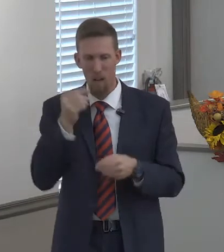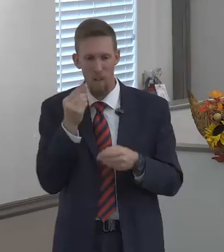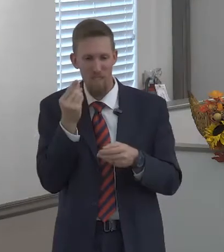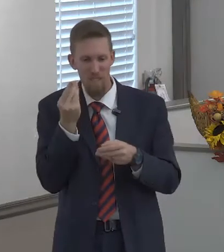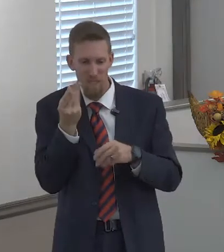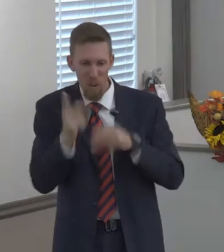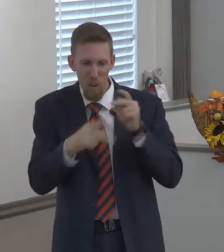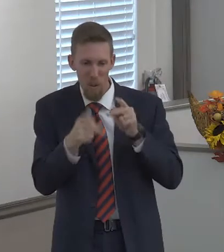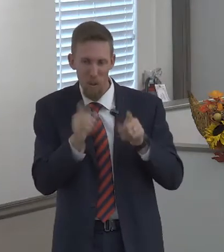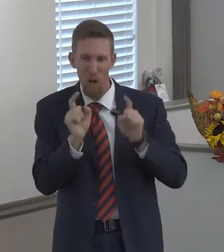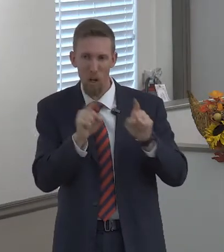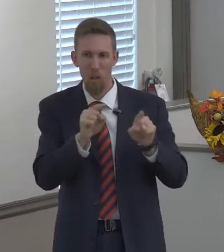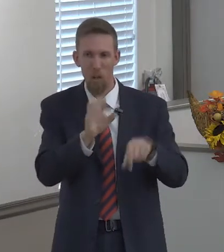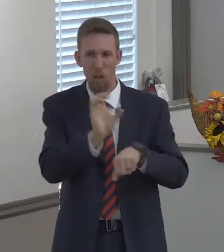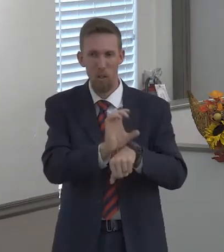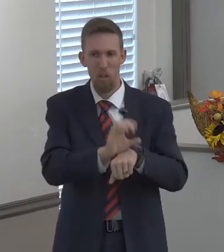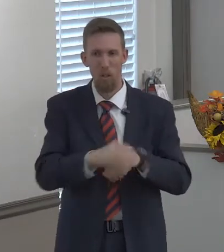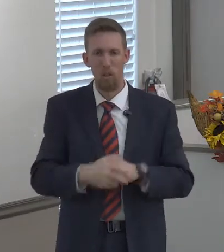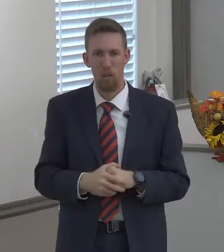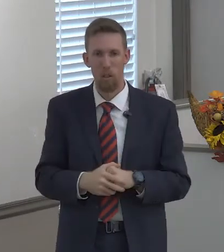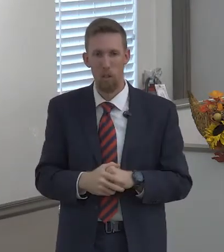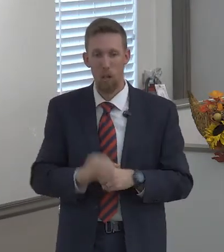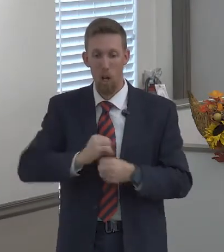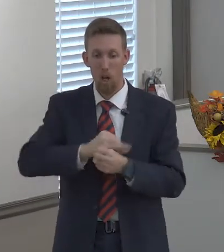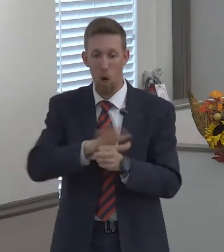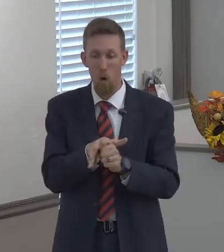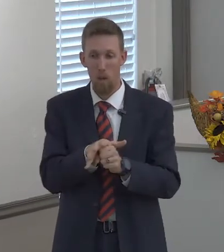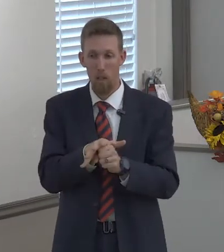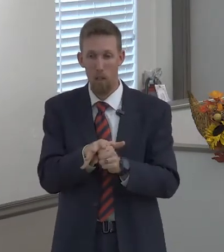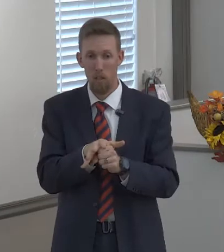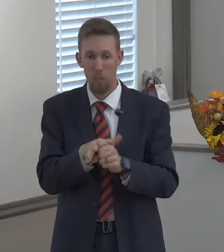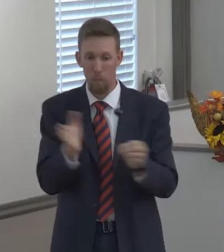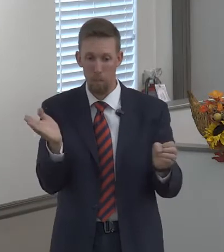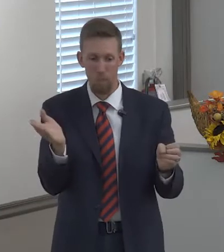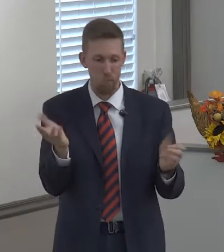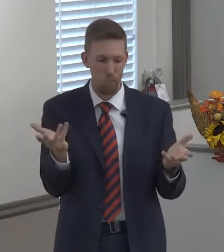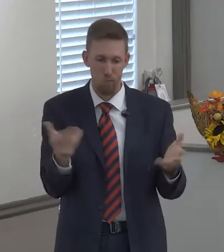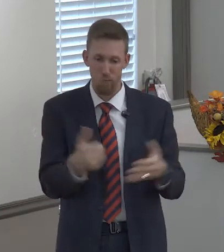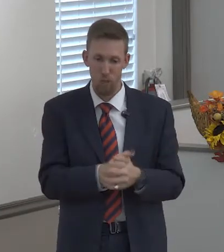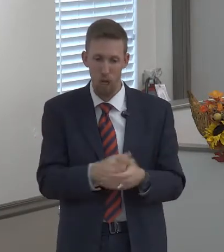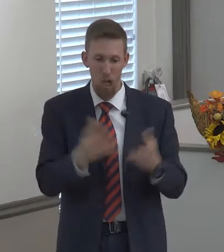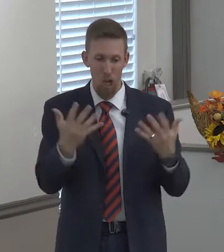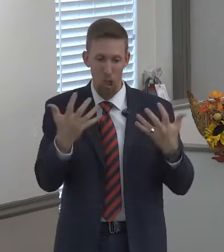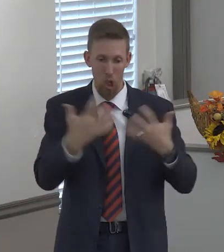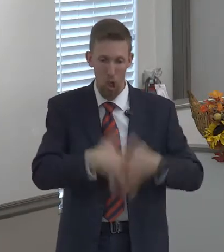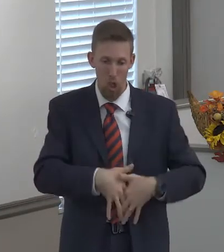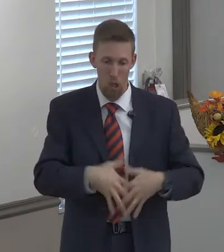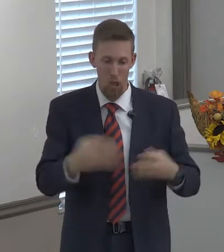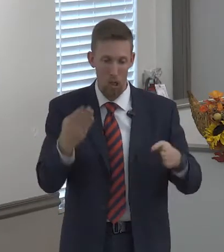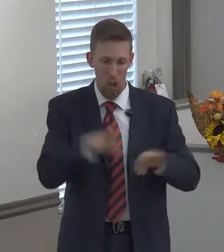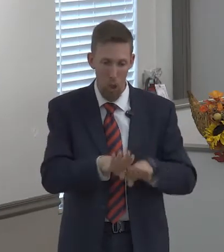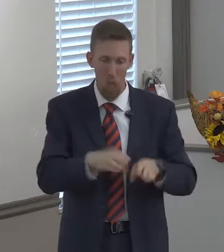If you're an honest husband, you're going to say, like I've said many times, you know, I've failed at that 100 times,